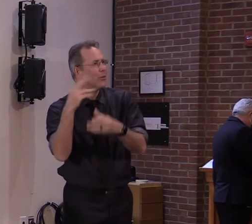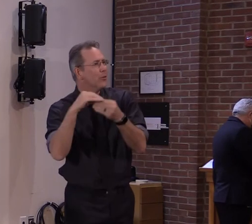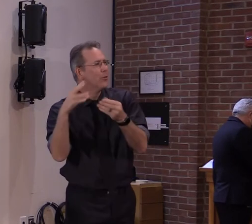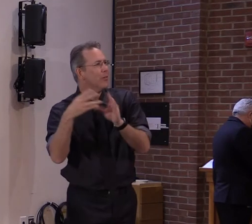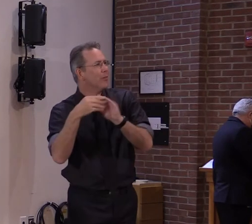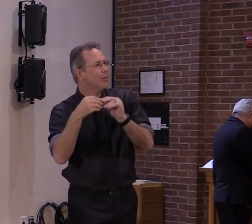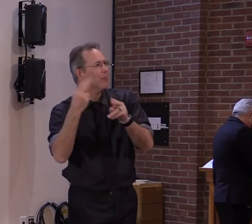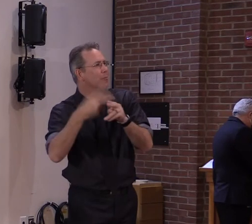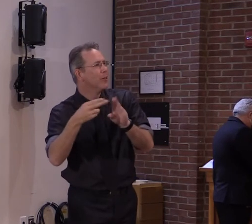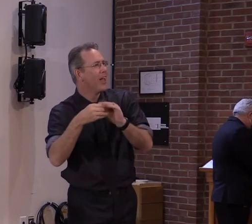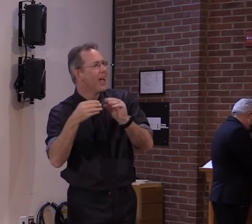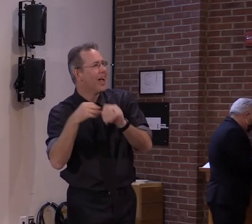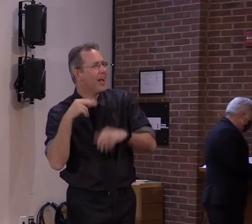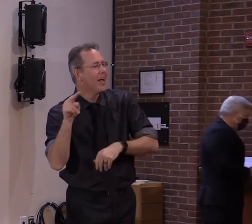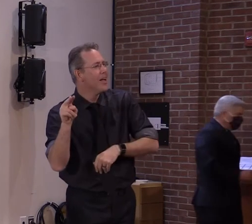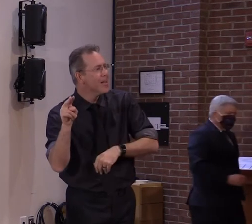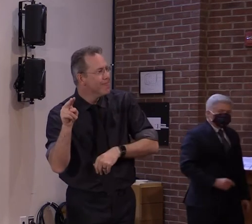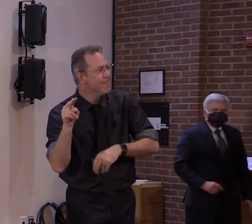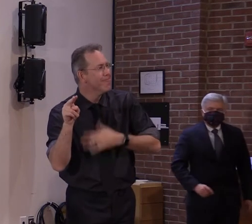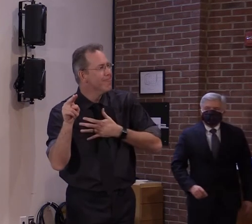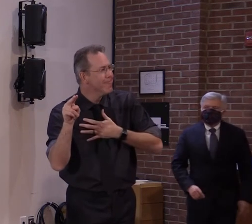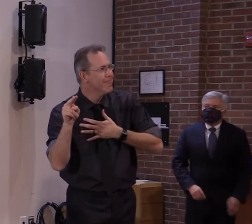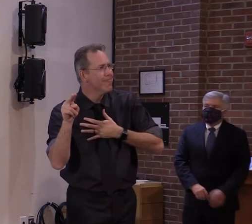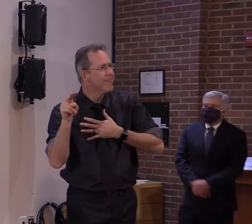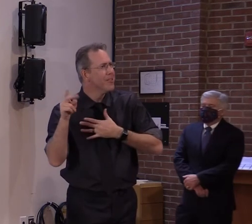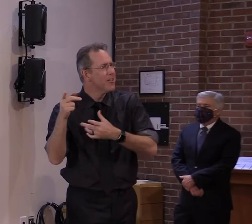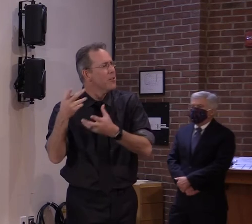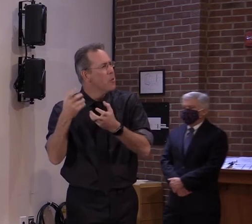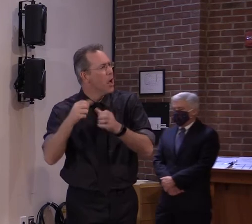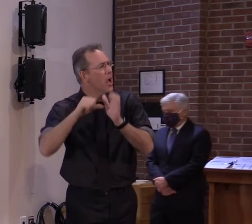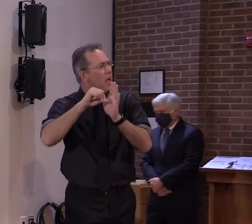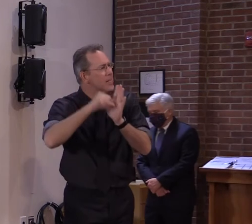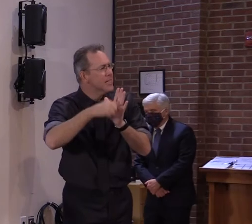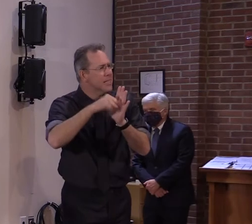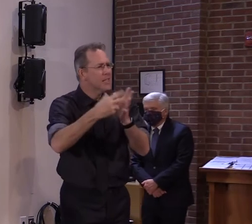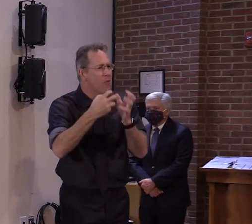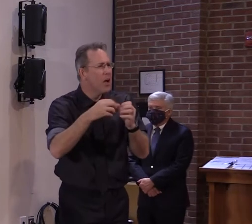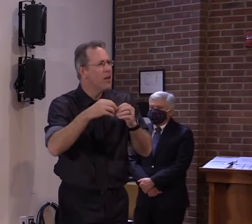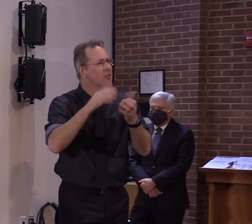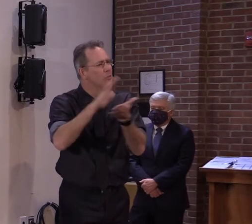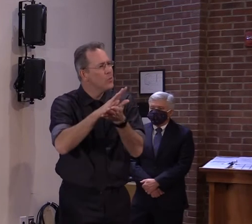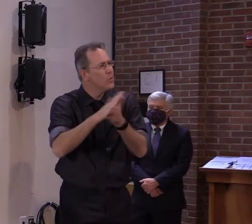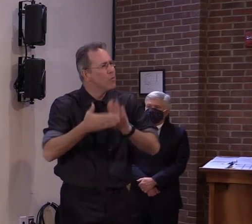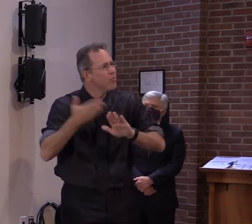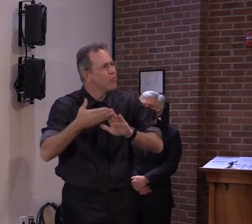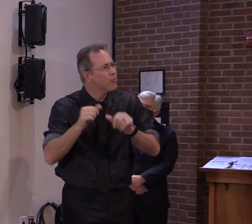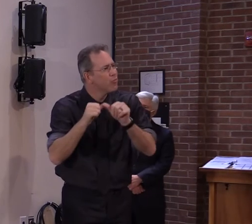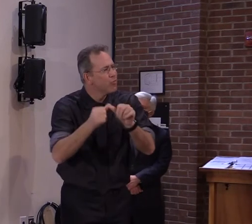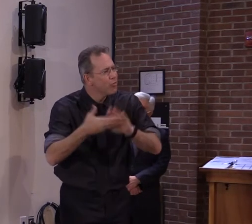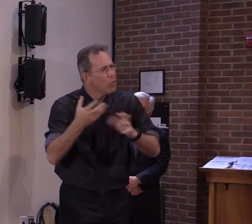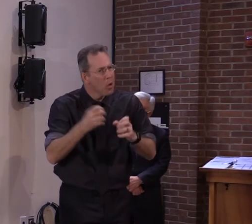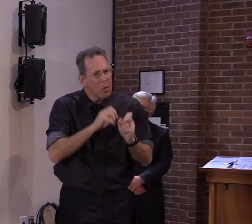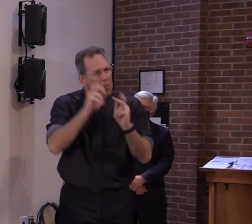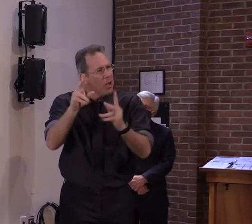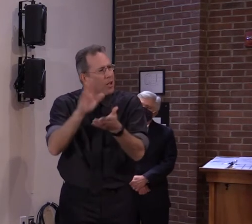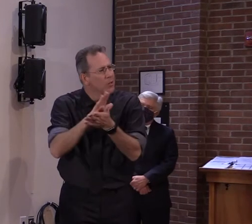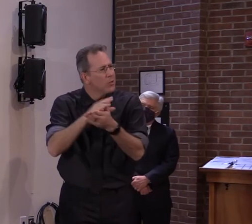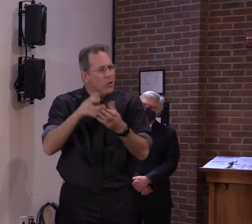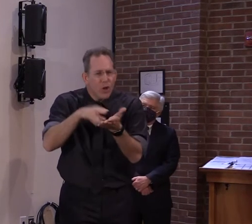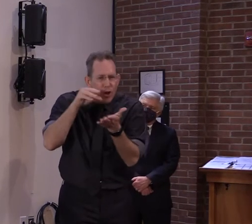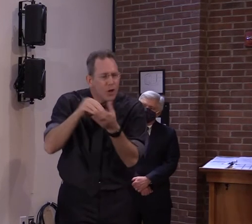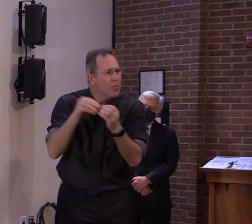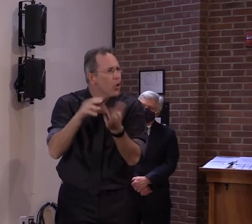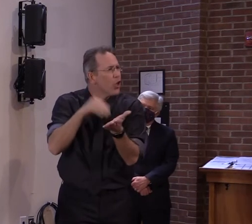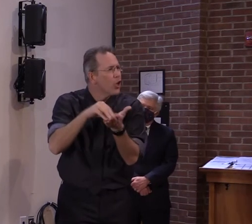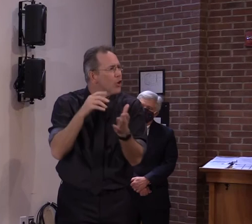this morning, it's really important for them to be in school. We've had pediatricians tell us it's really important for kids to be in school for in-person instruction. So